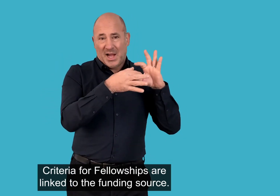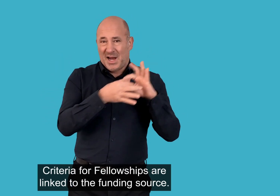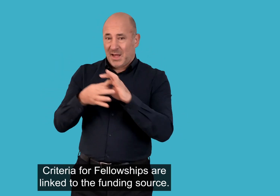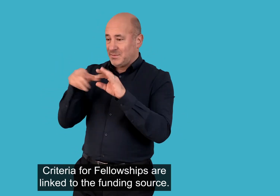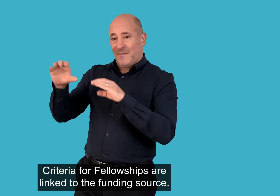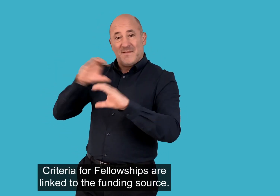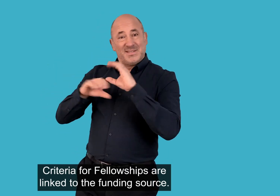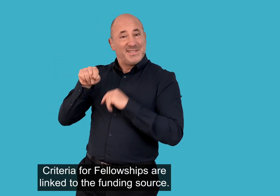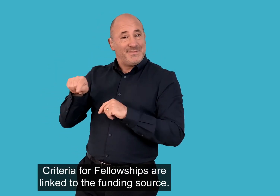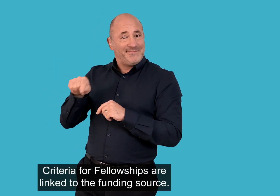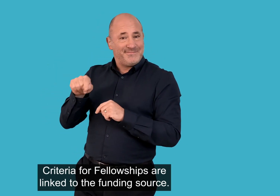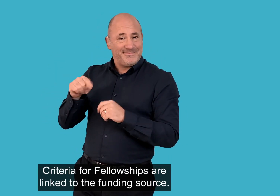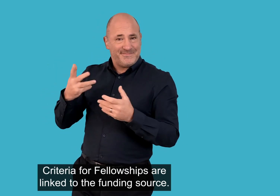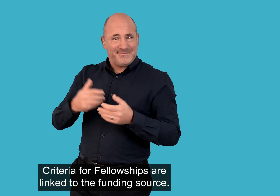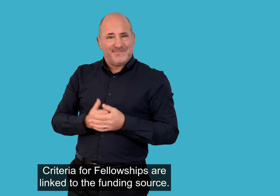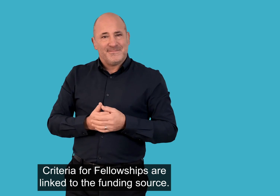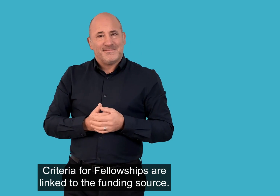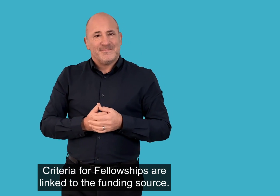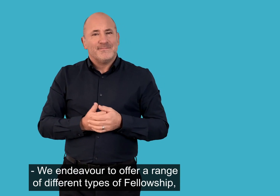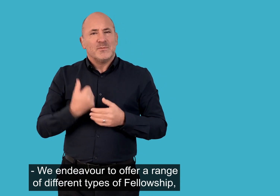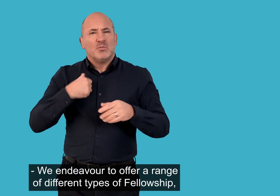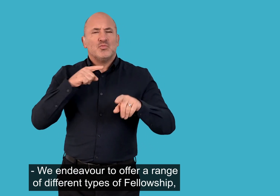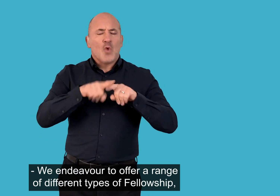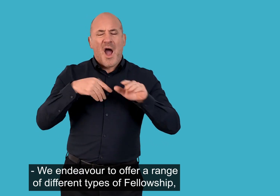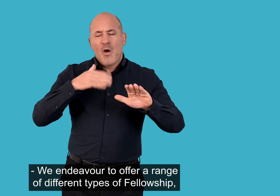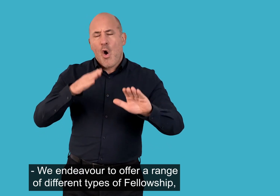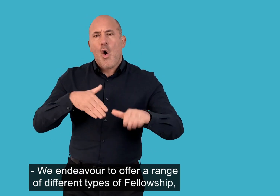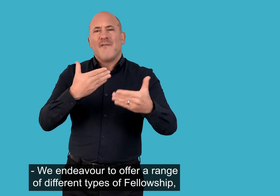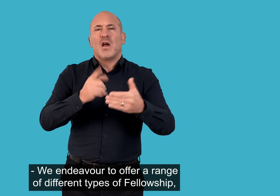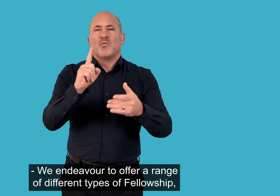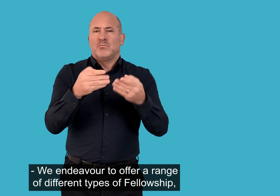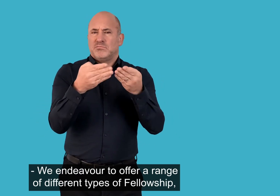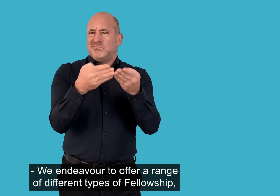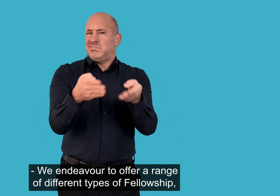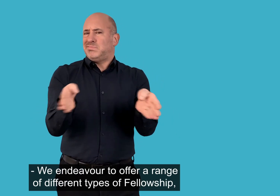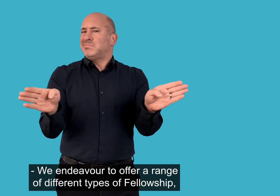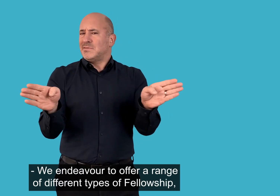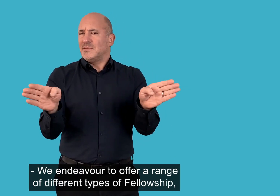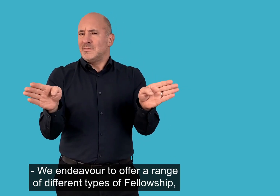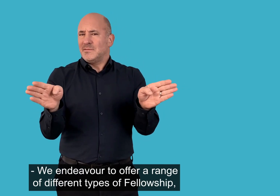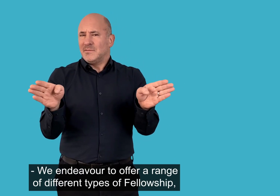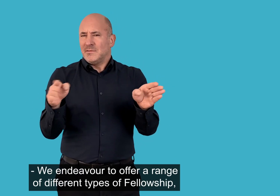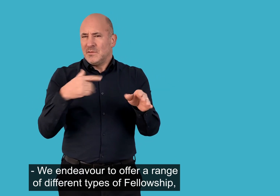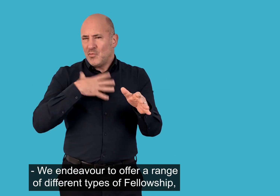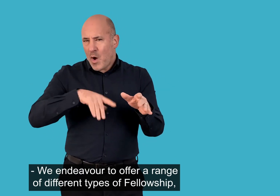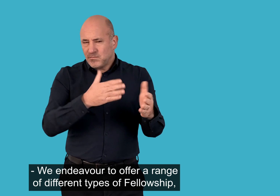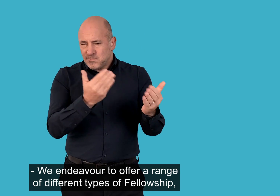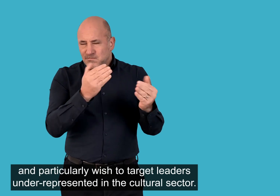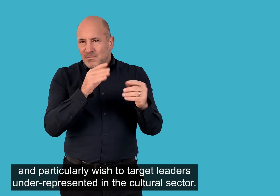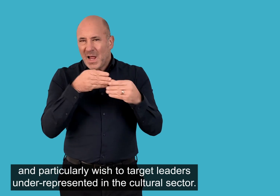Criteria for fellowships are linked to the funding source. We endeavour to offer a range of different types of fellowship,